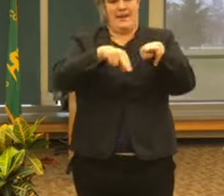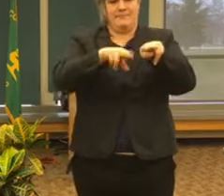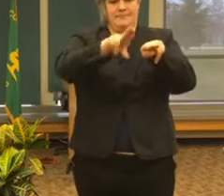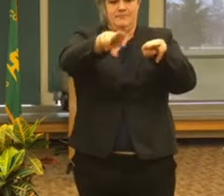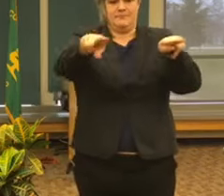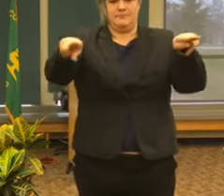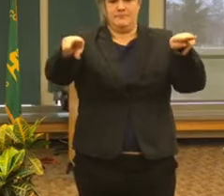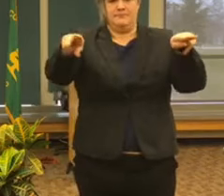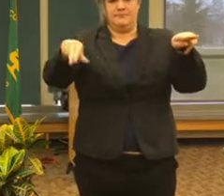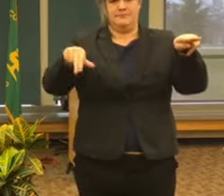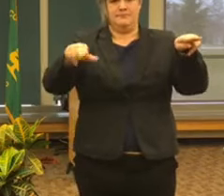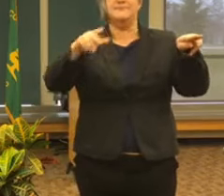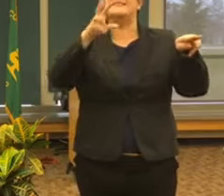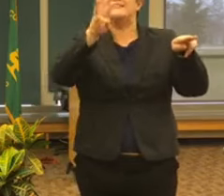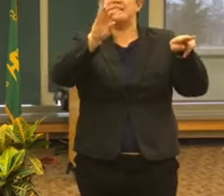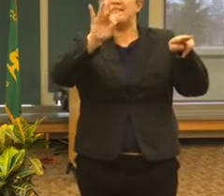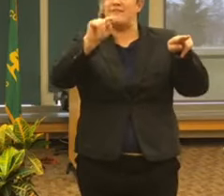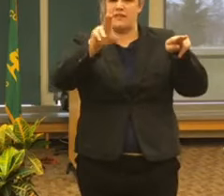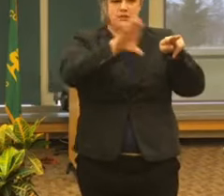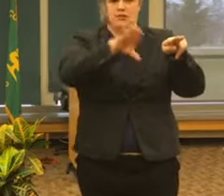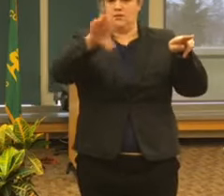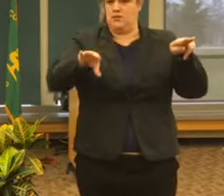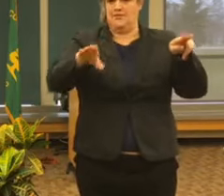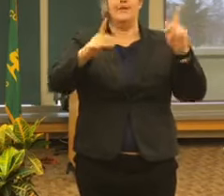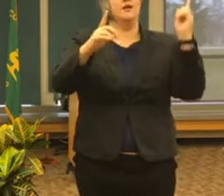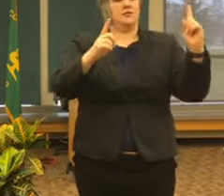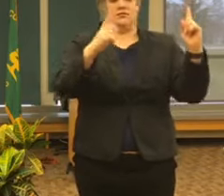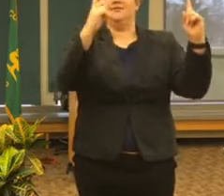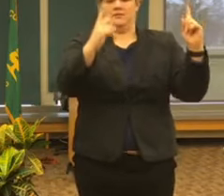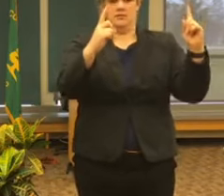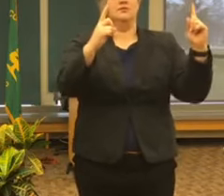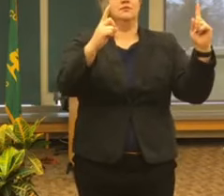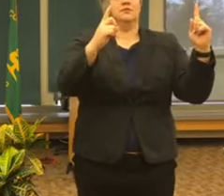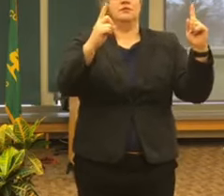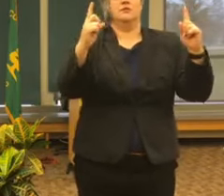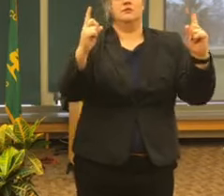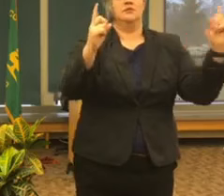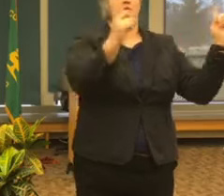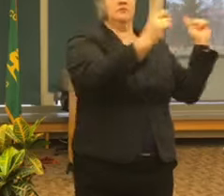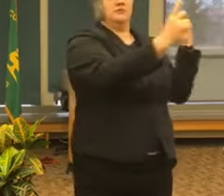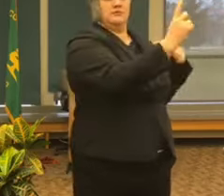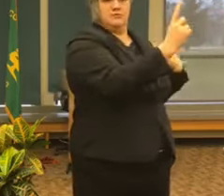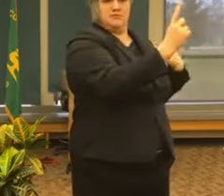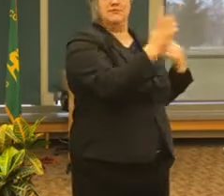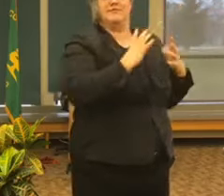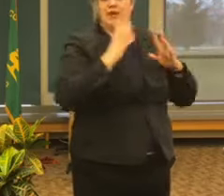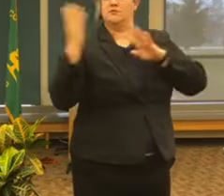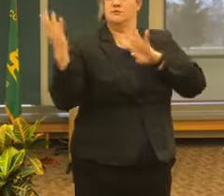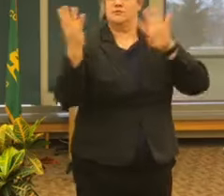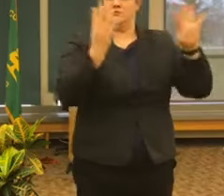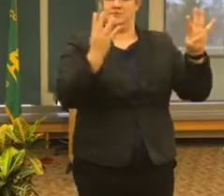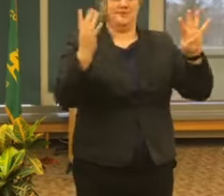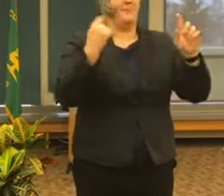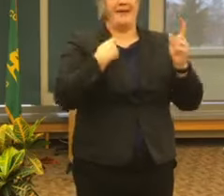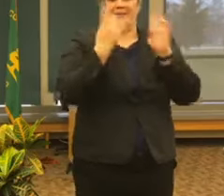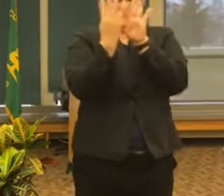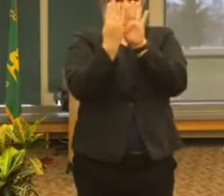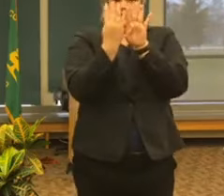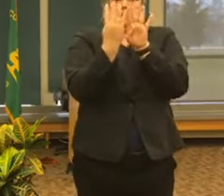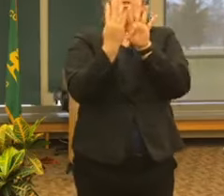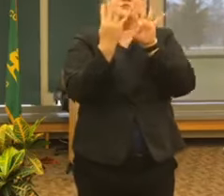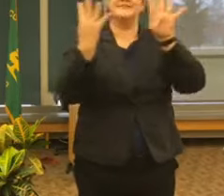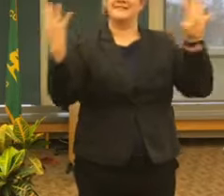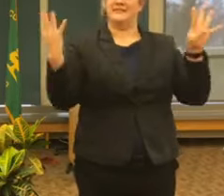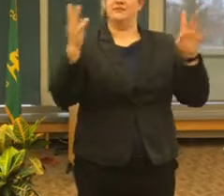6-foot isolation distance would be so that those individuals can maintain that social distancing. Outside, if you have people waiting to come